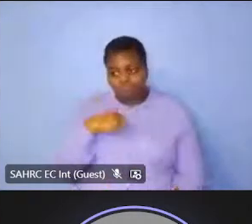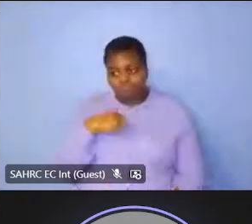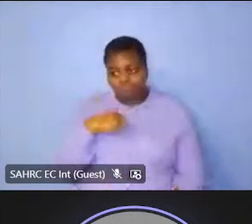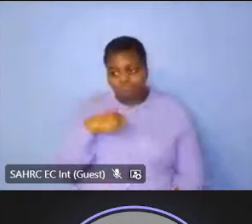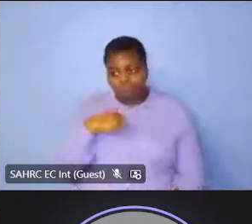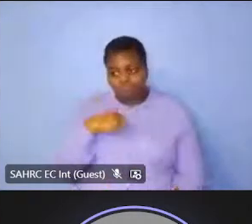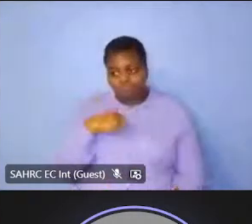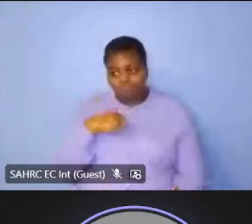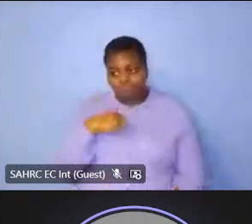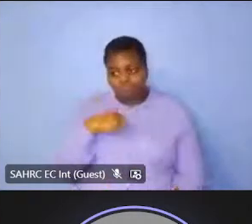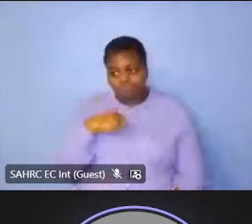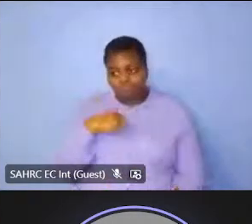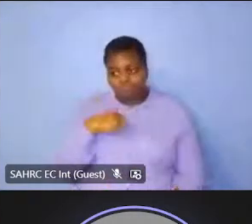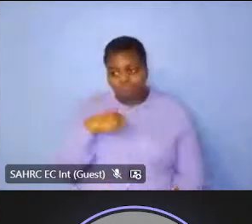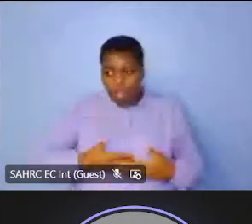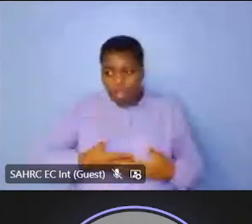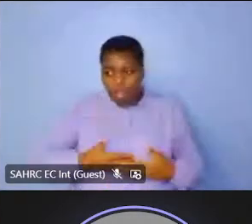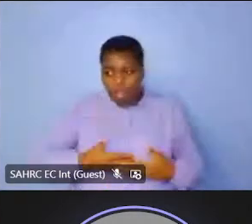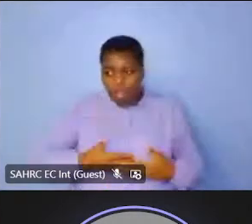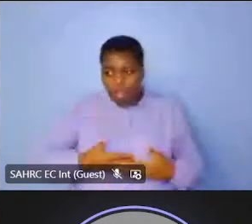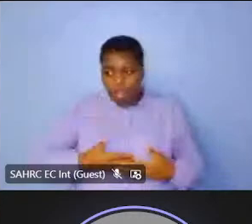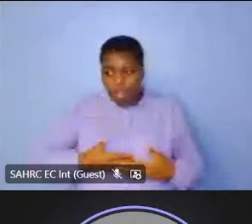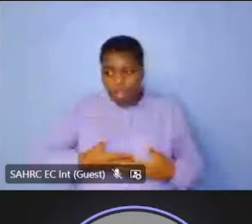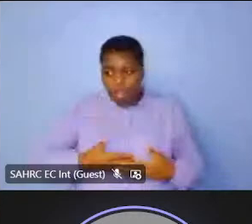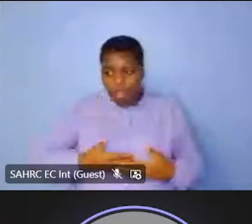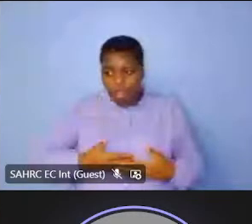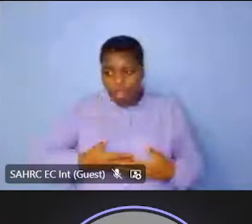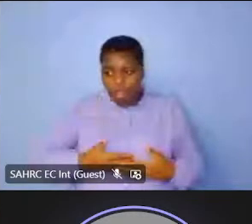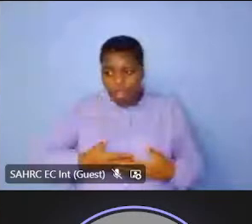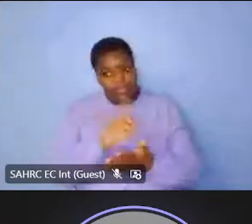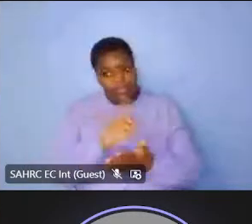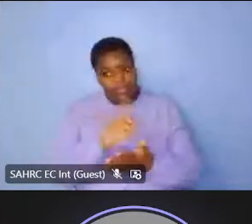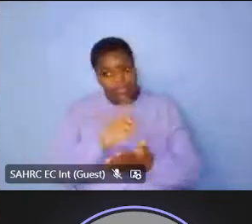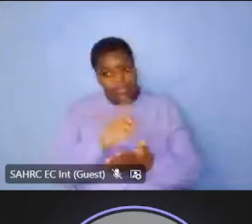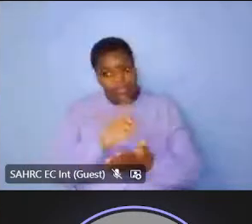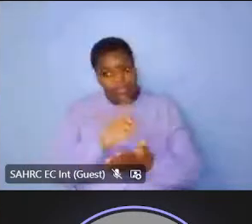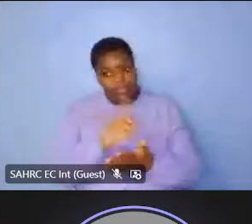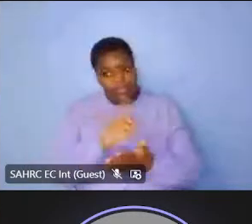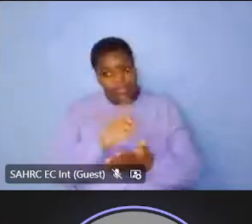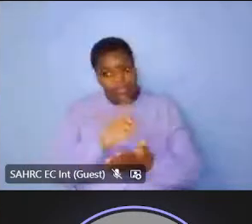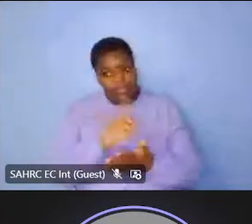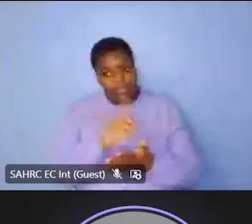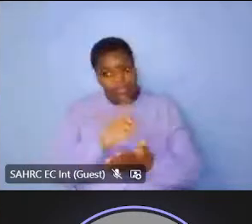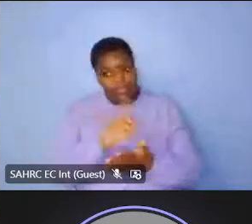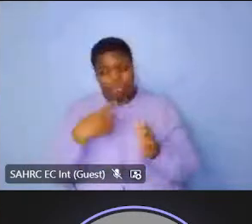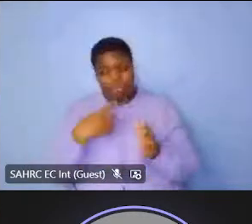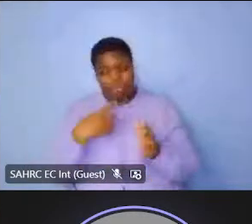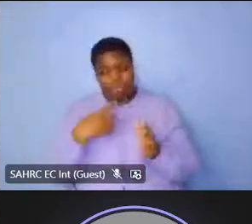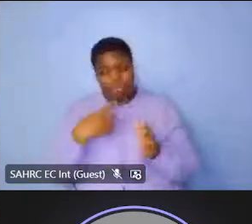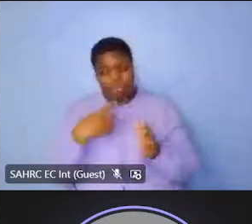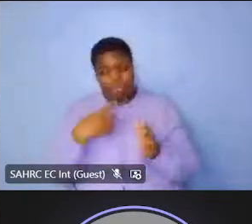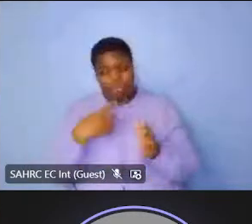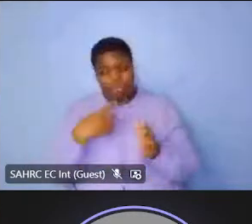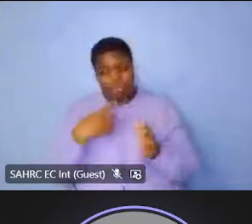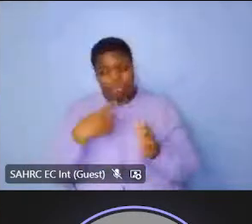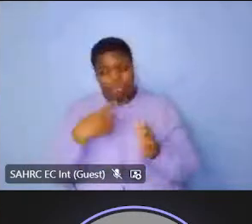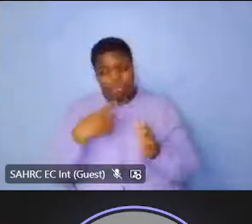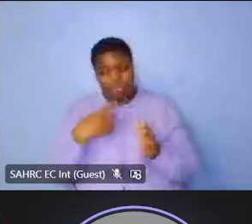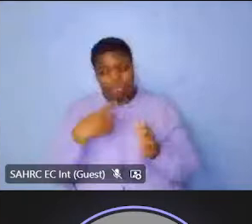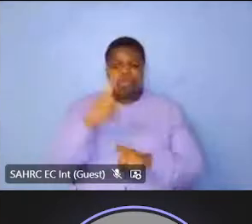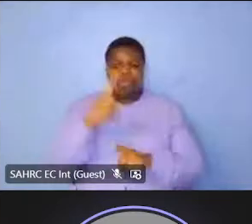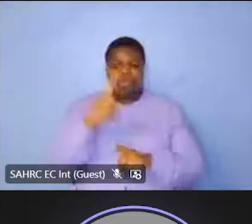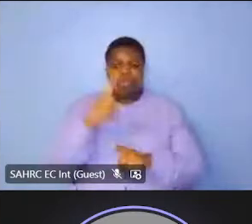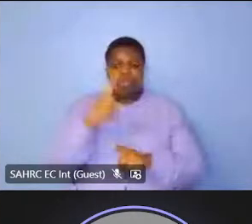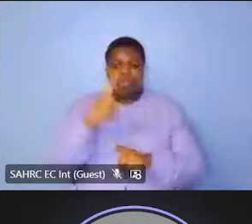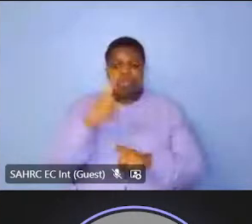the moves and attempts at drafting policies, is that they're entirely problematic, in that they fail to address